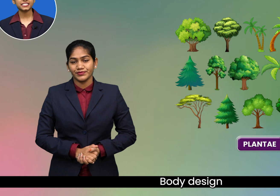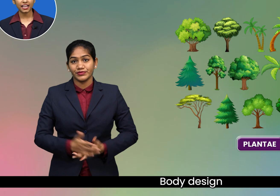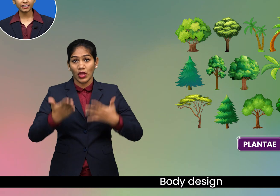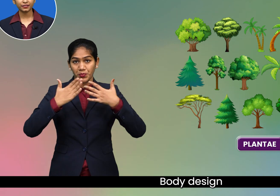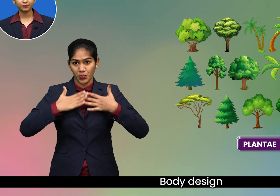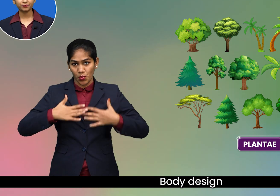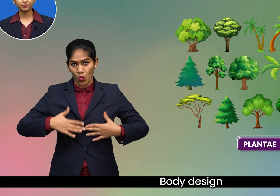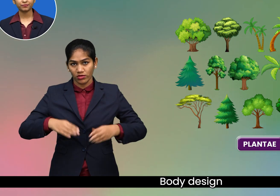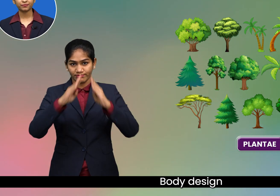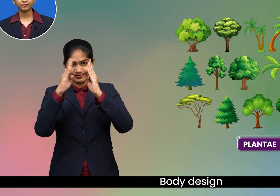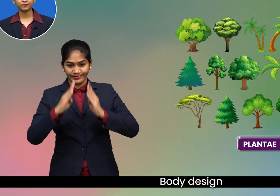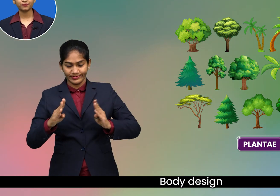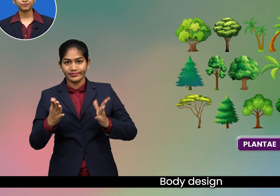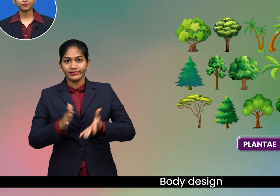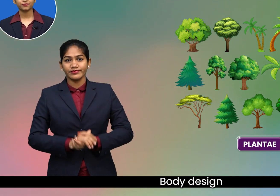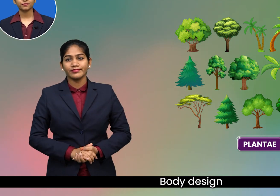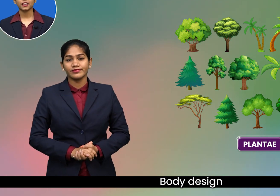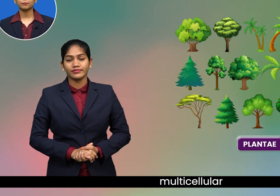Body design,